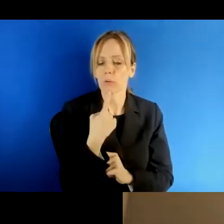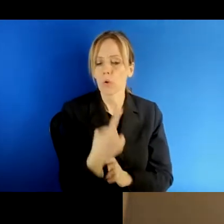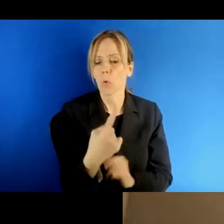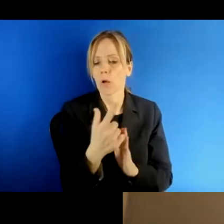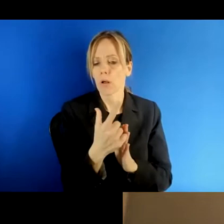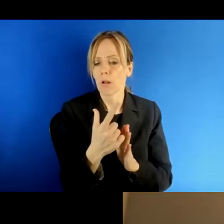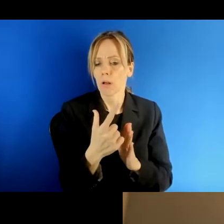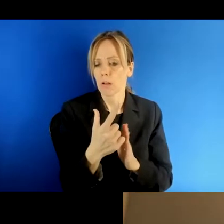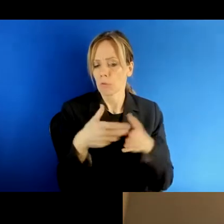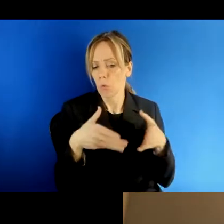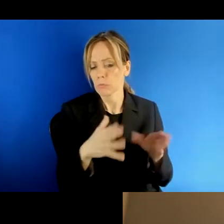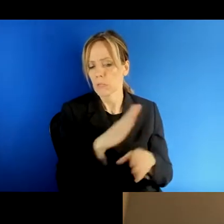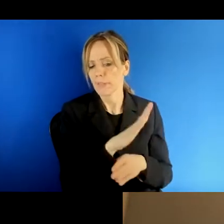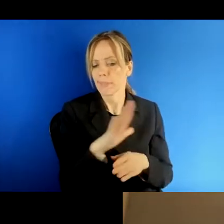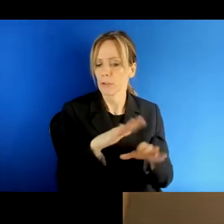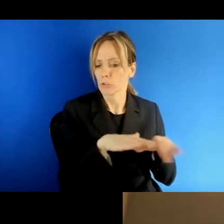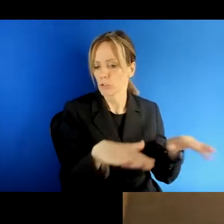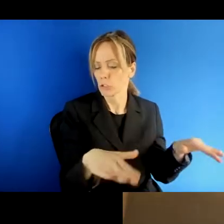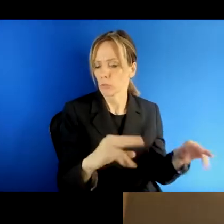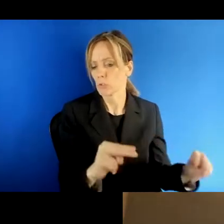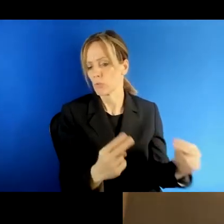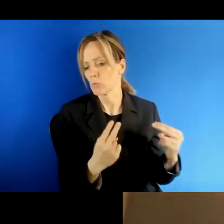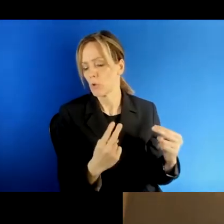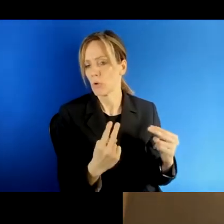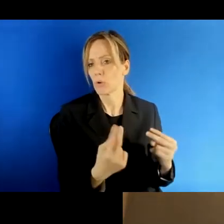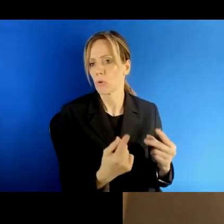they don't allow that